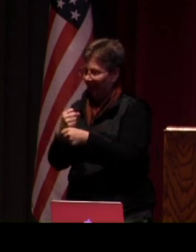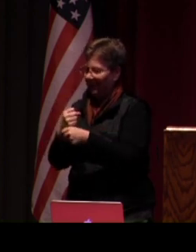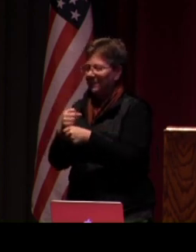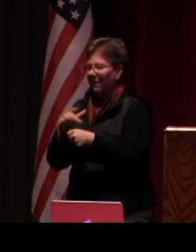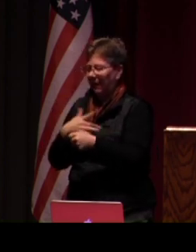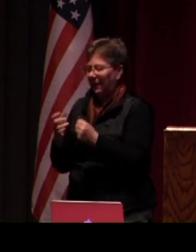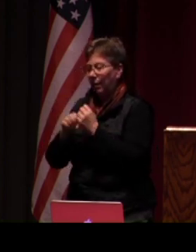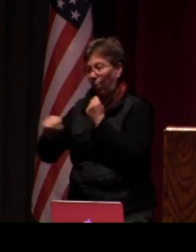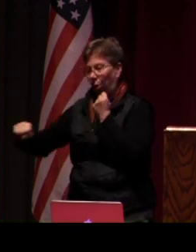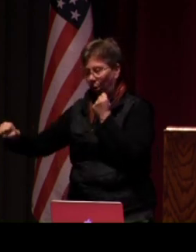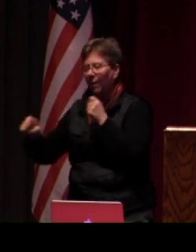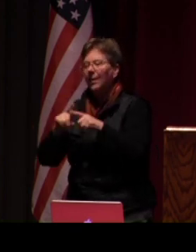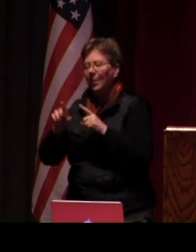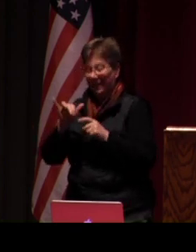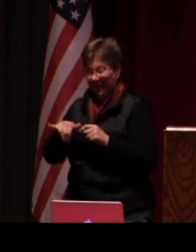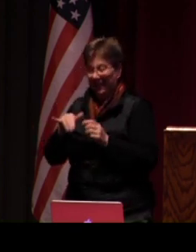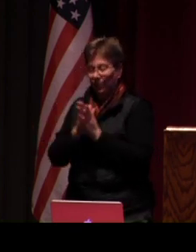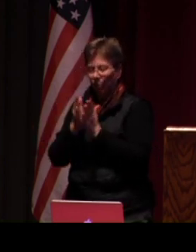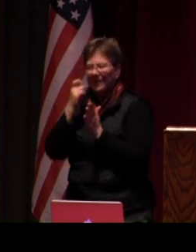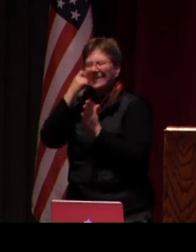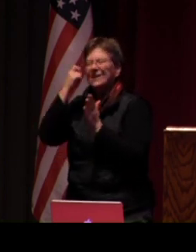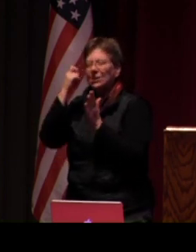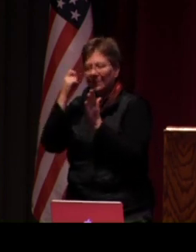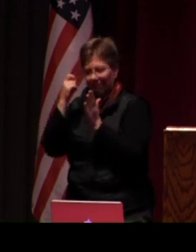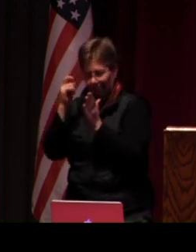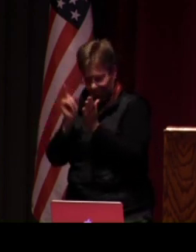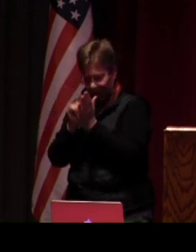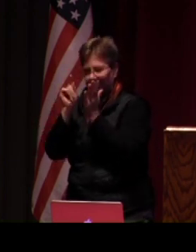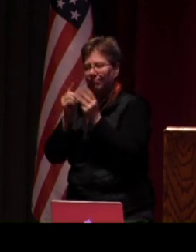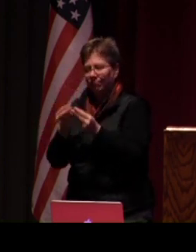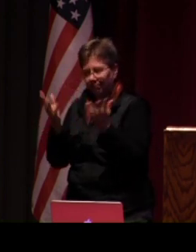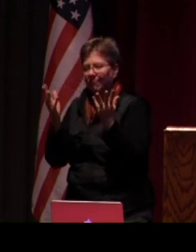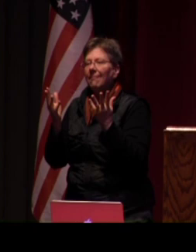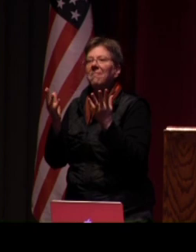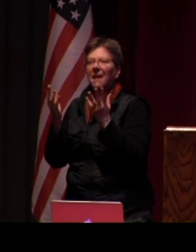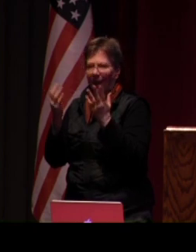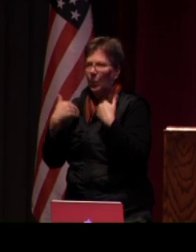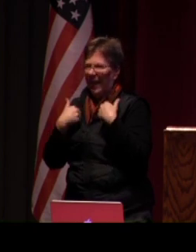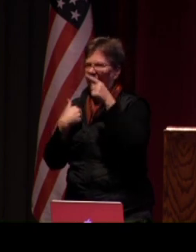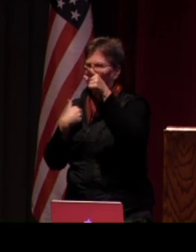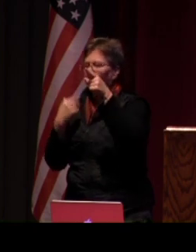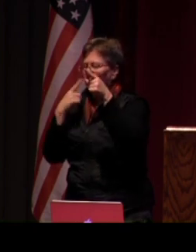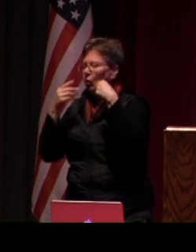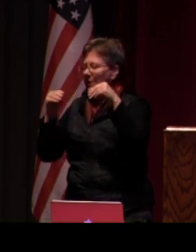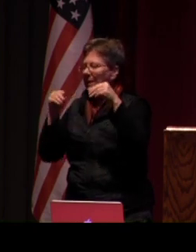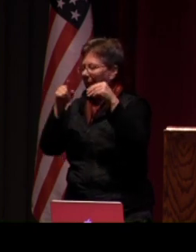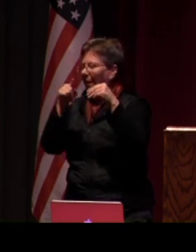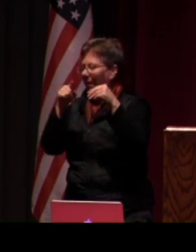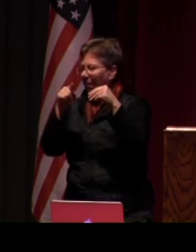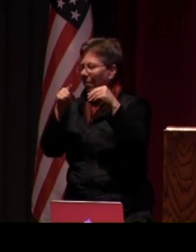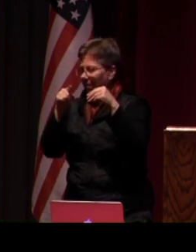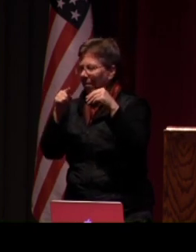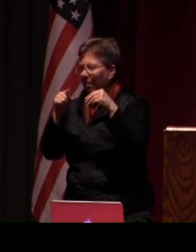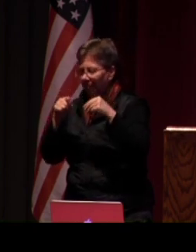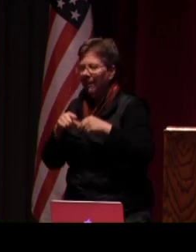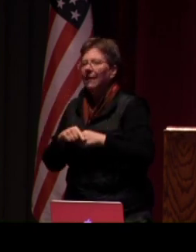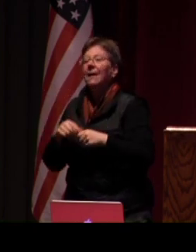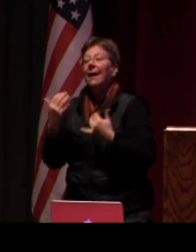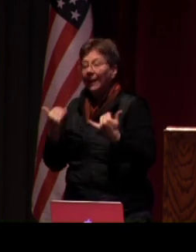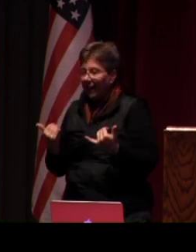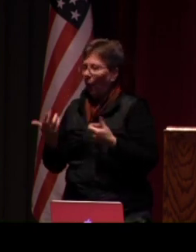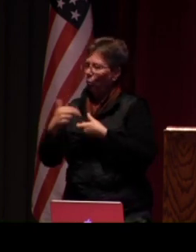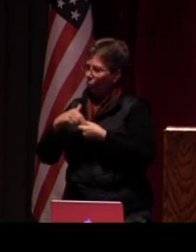and available with his other books inscribed in the lobby after the lecture, should you desire. Please join